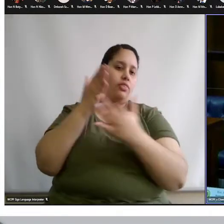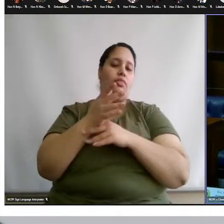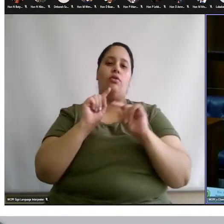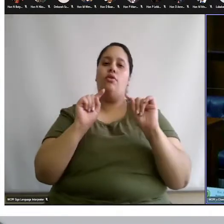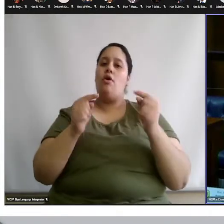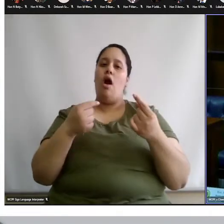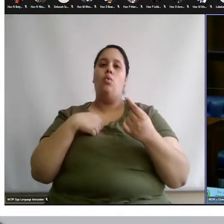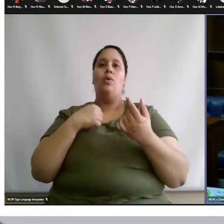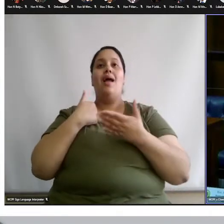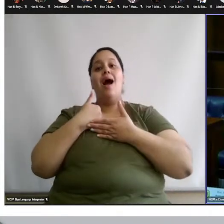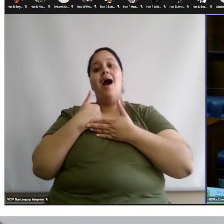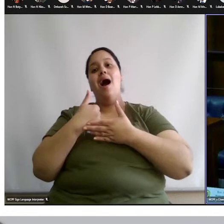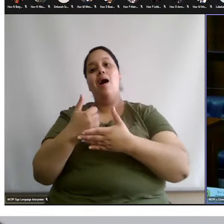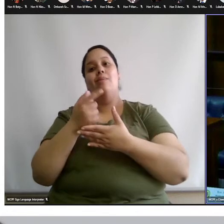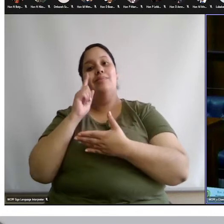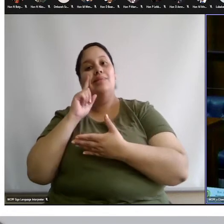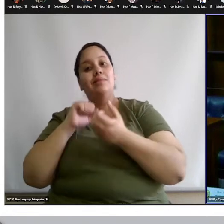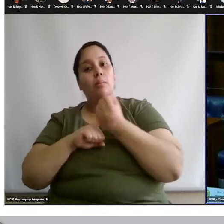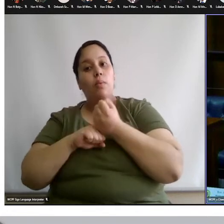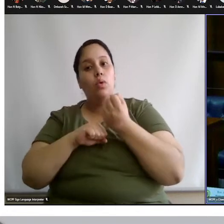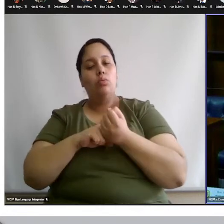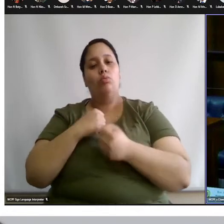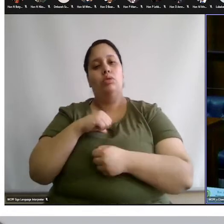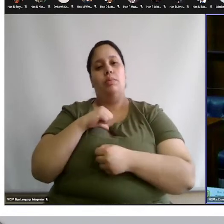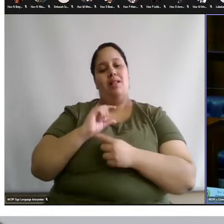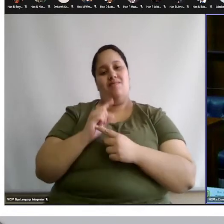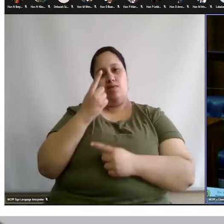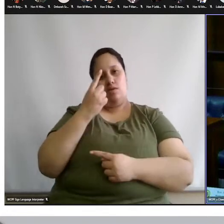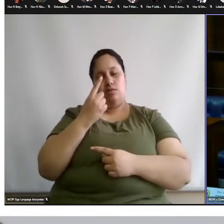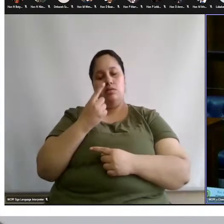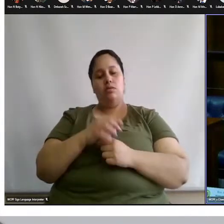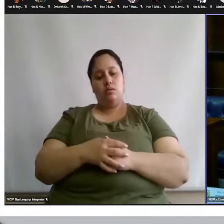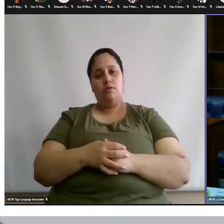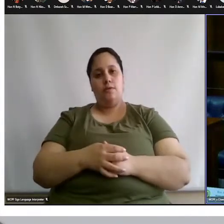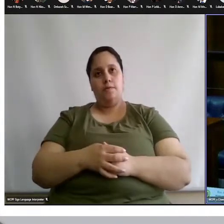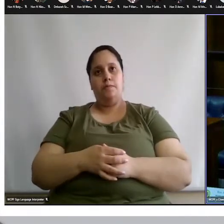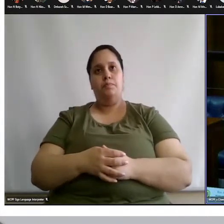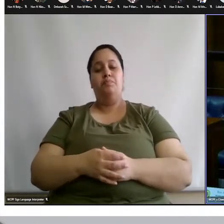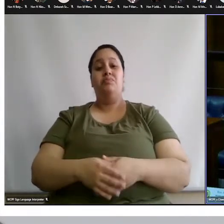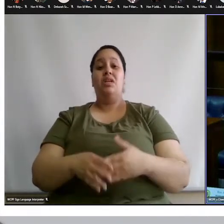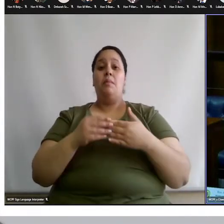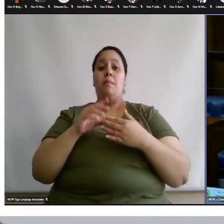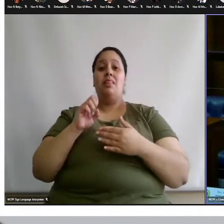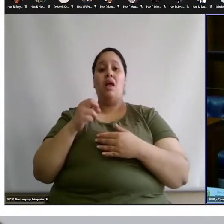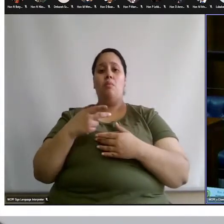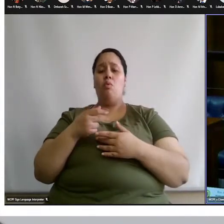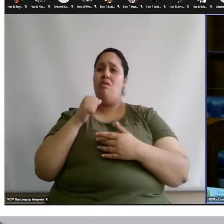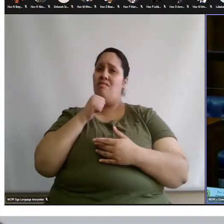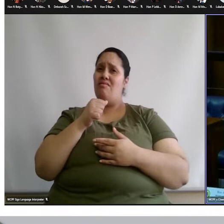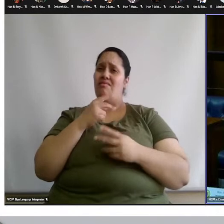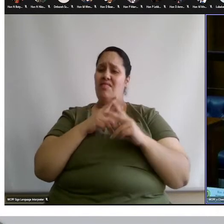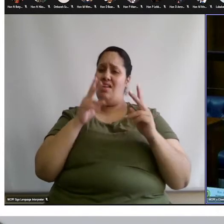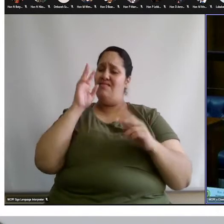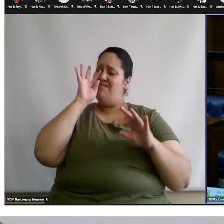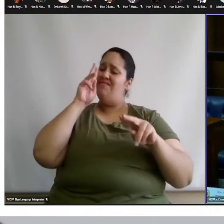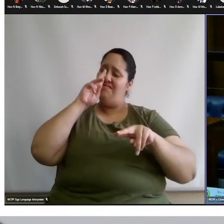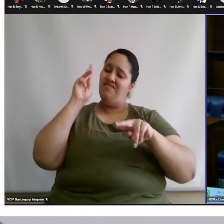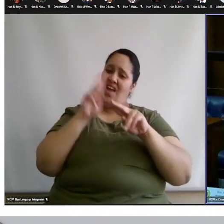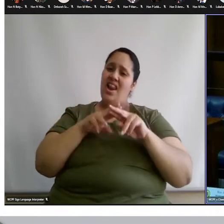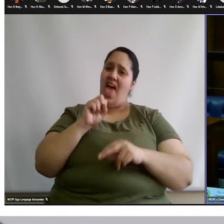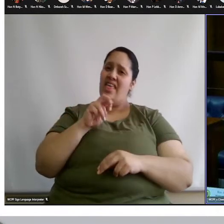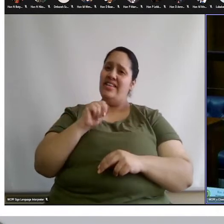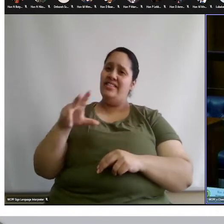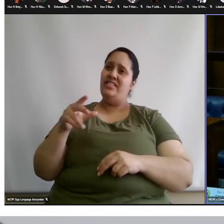try to help and support the municipalities. Die agbare Dagmar, dis baie ironies dat die ANC les wil probeer gee van